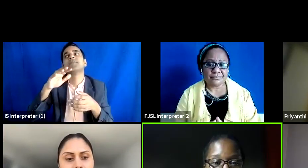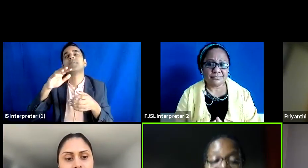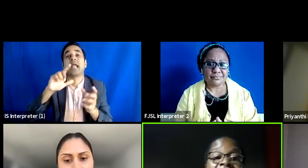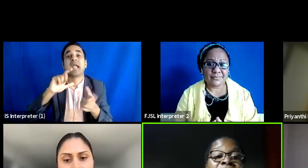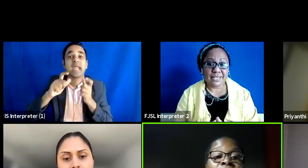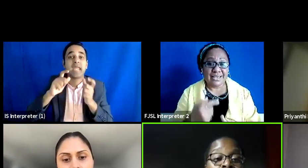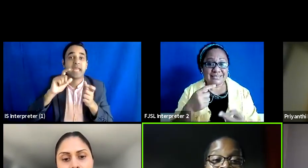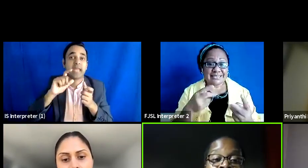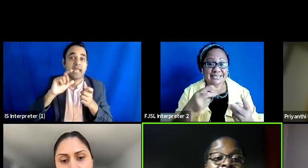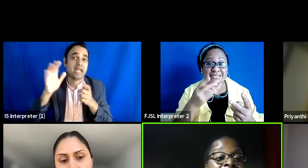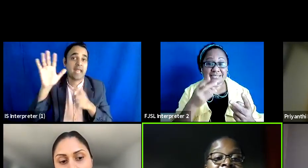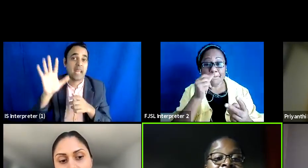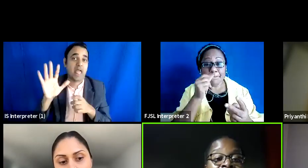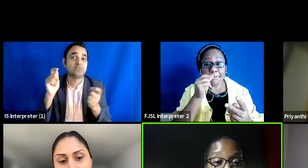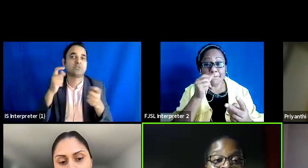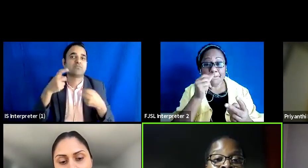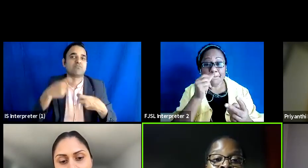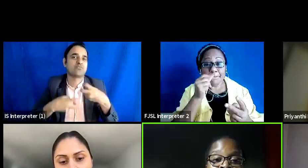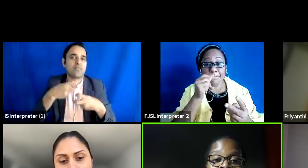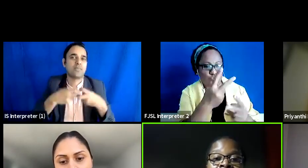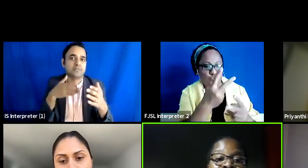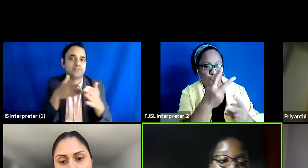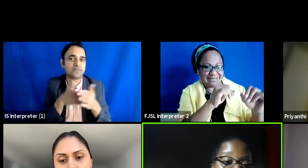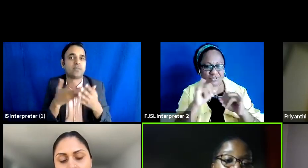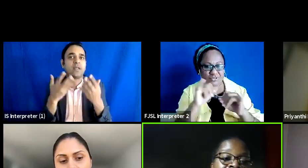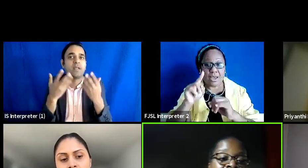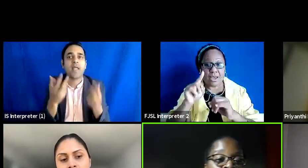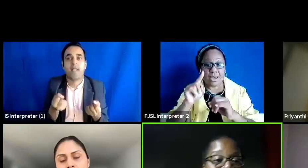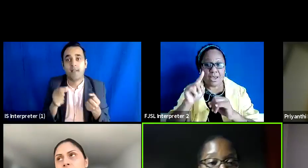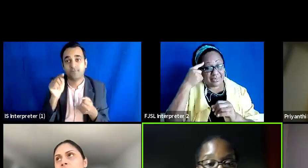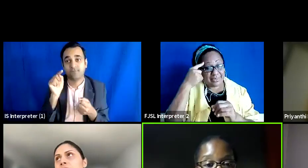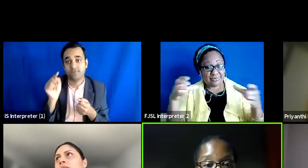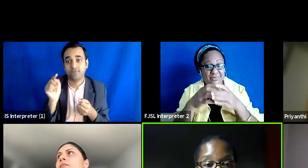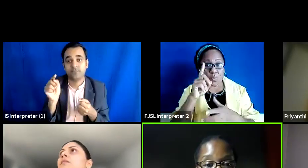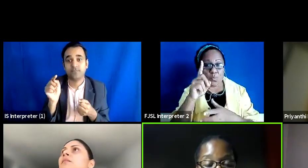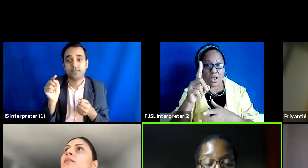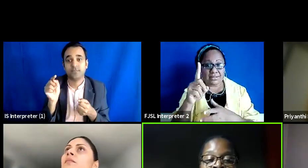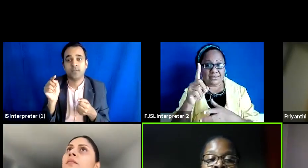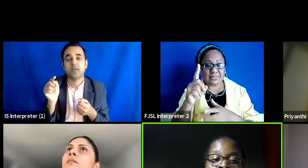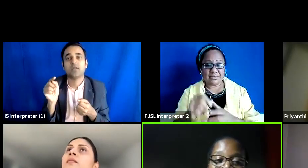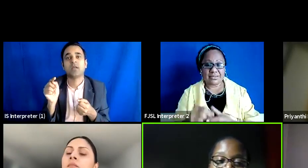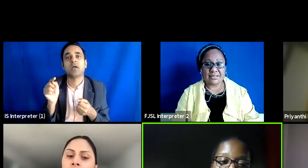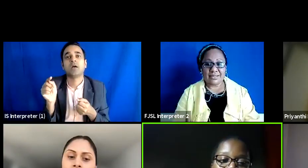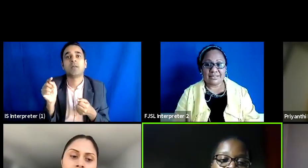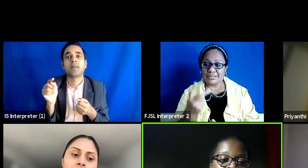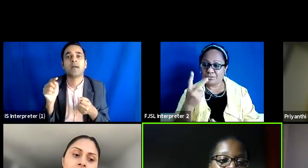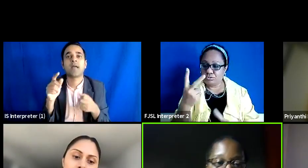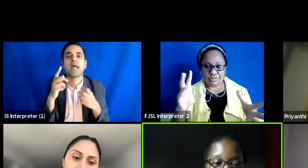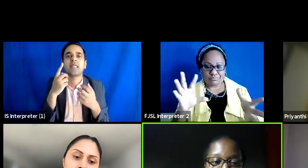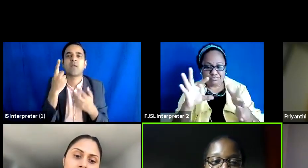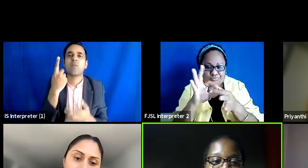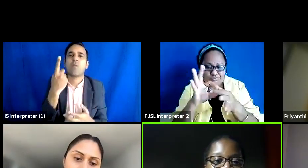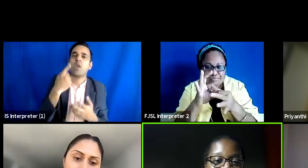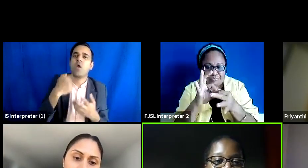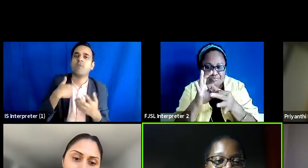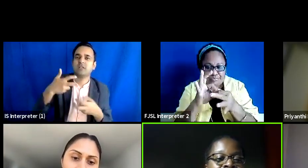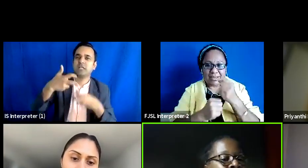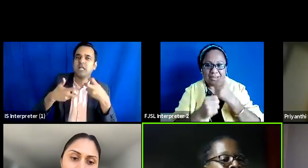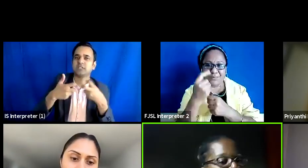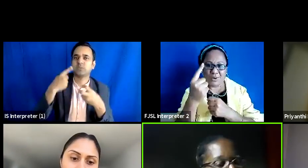one. We have one crisis which is feeding into each other, which